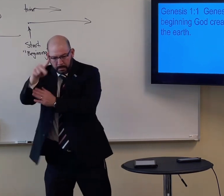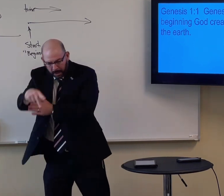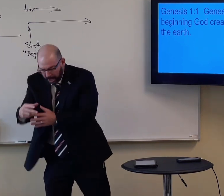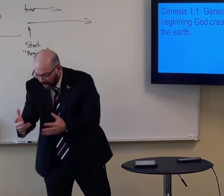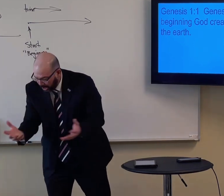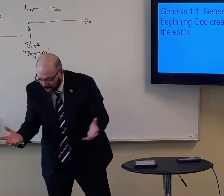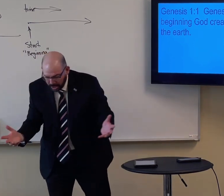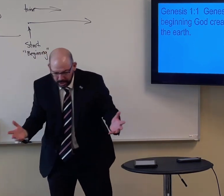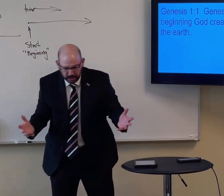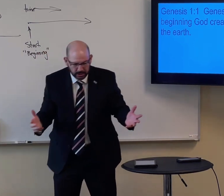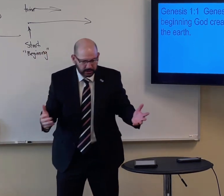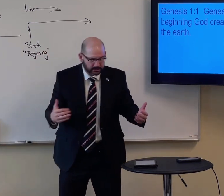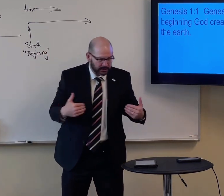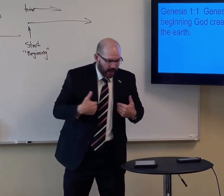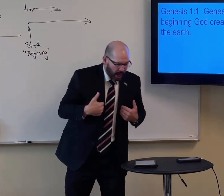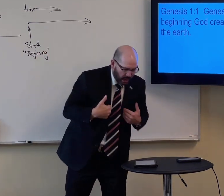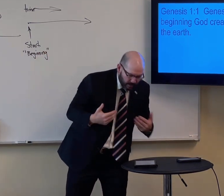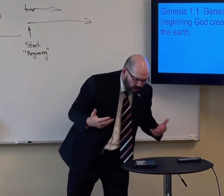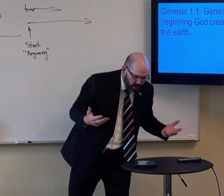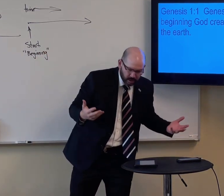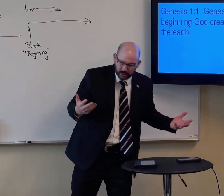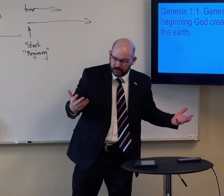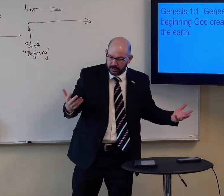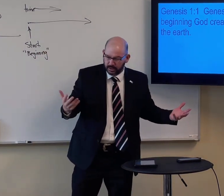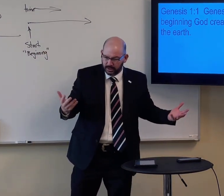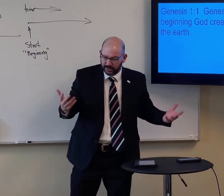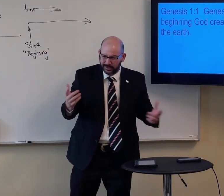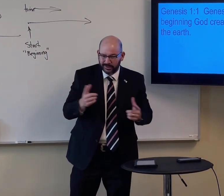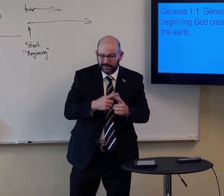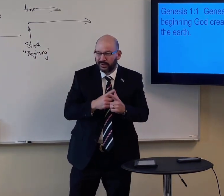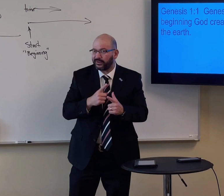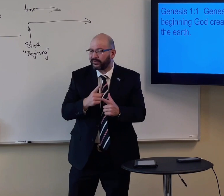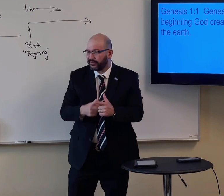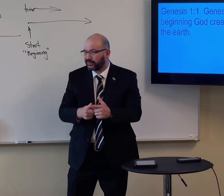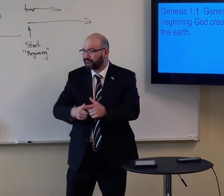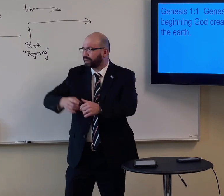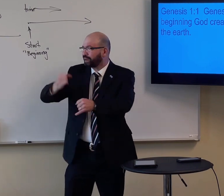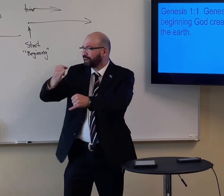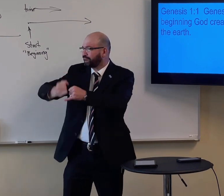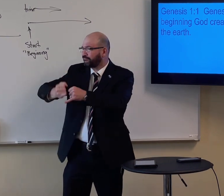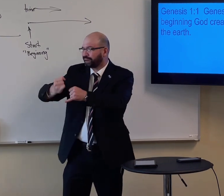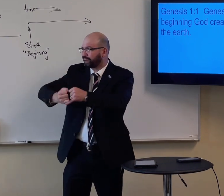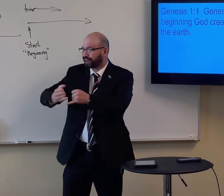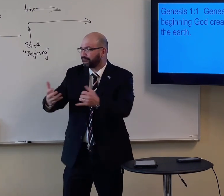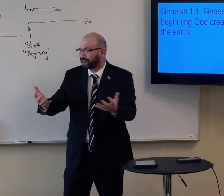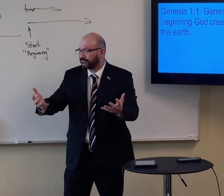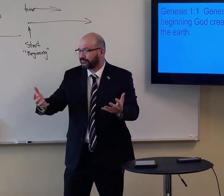the plants, the the and then the last thing he made,